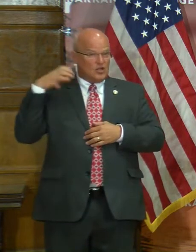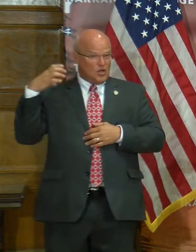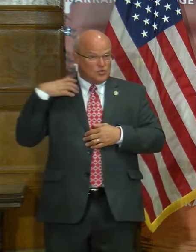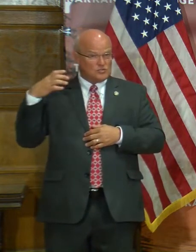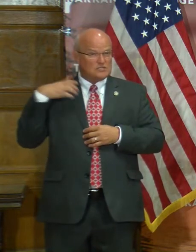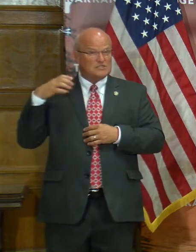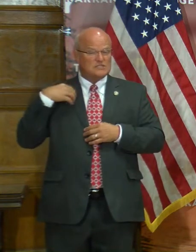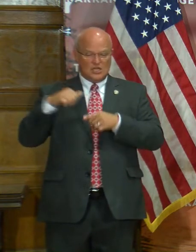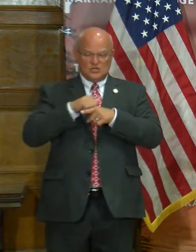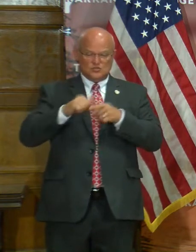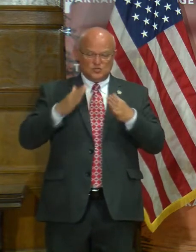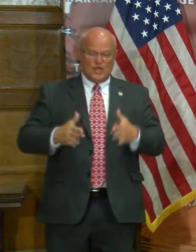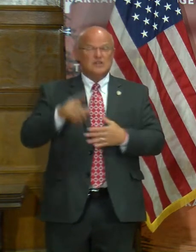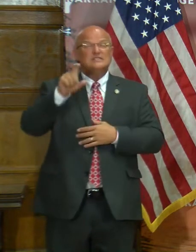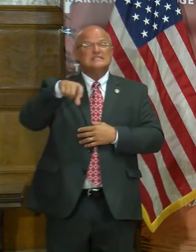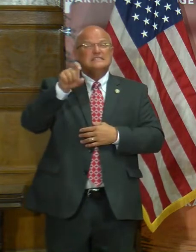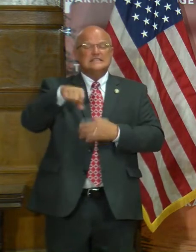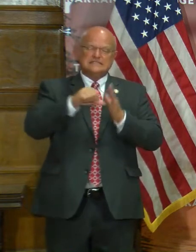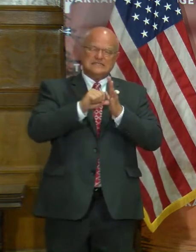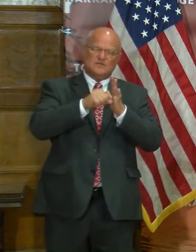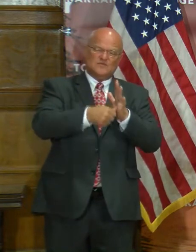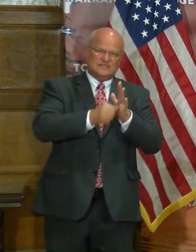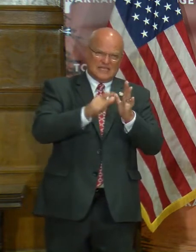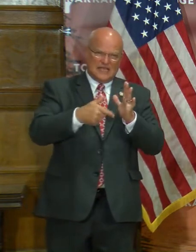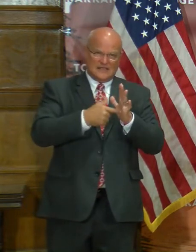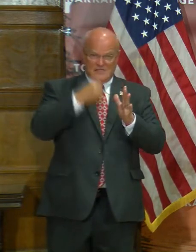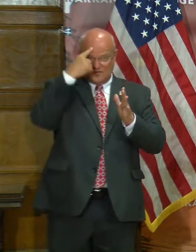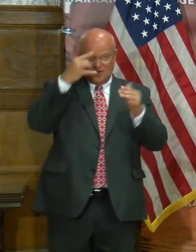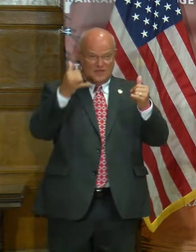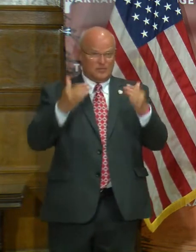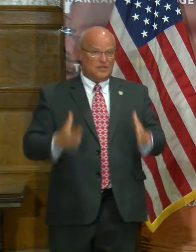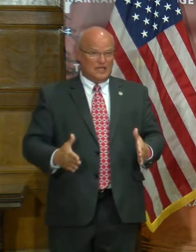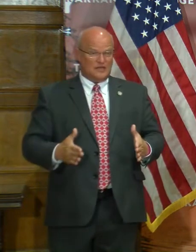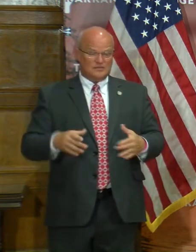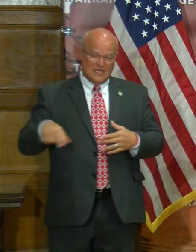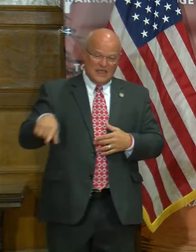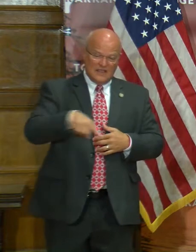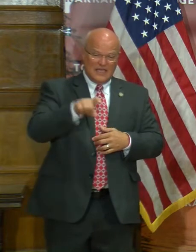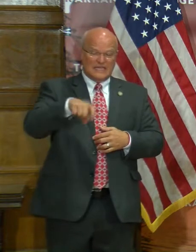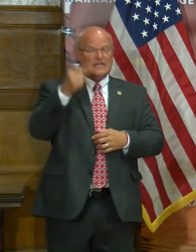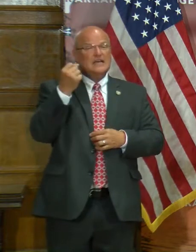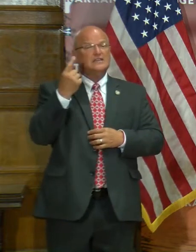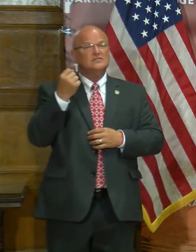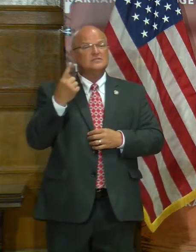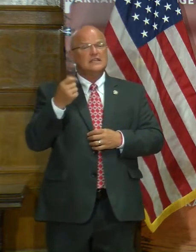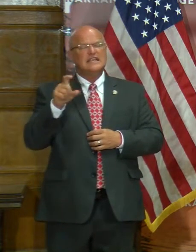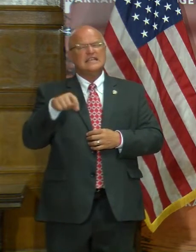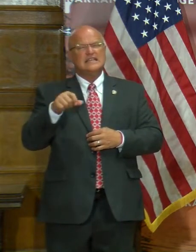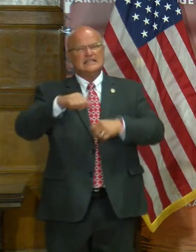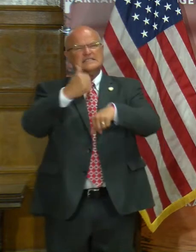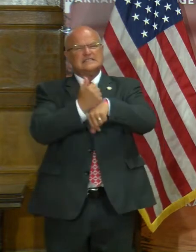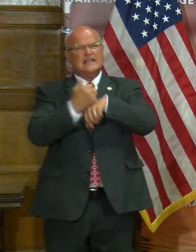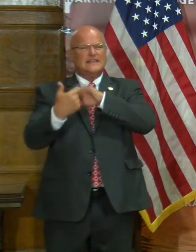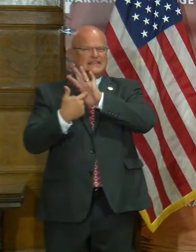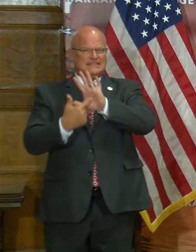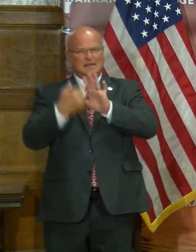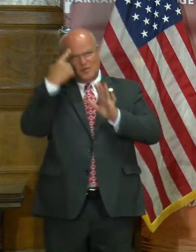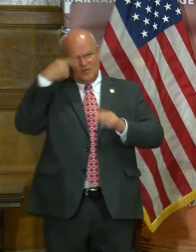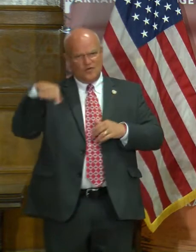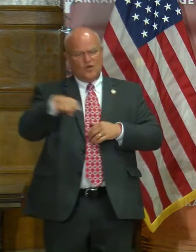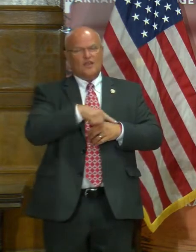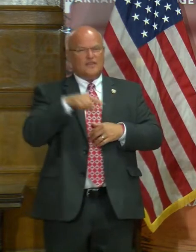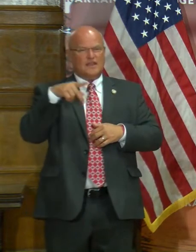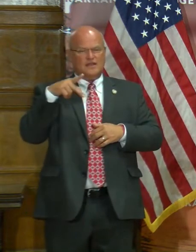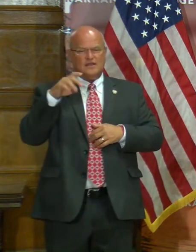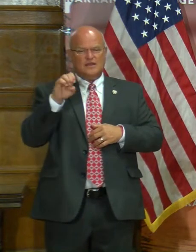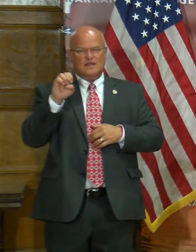our trainers need to emphasize this to the players. They need to understand it, and they need to set the example for their